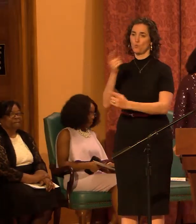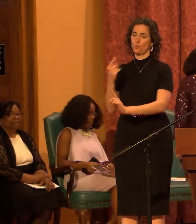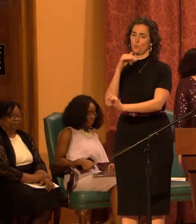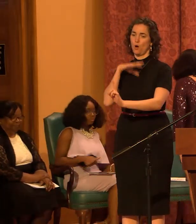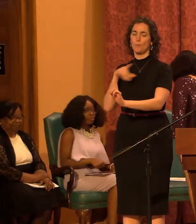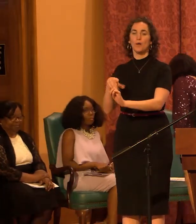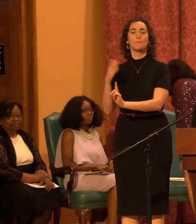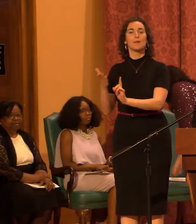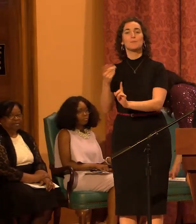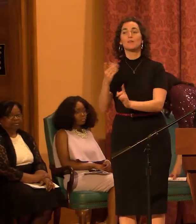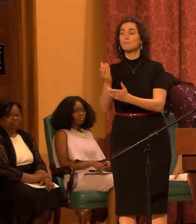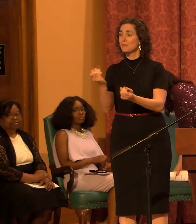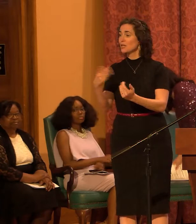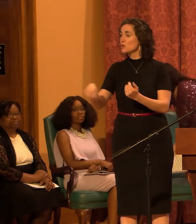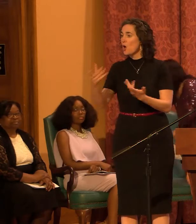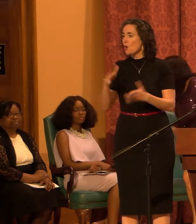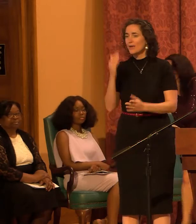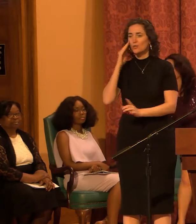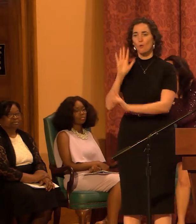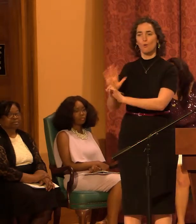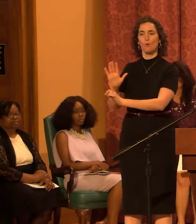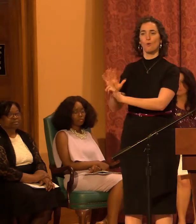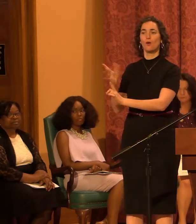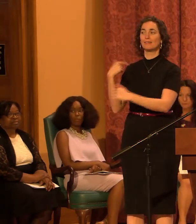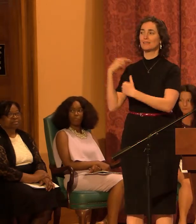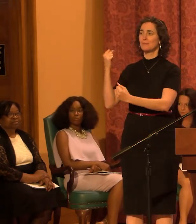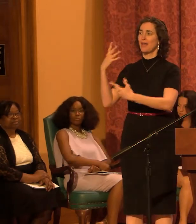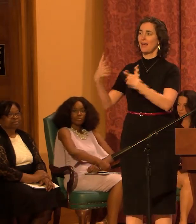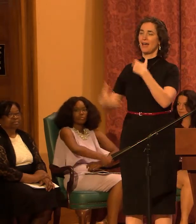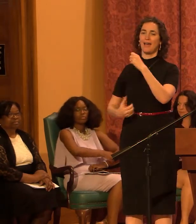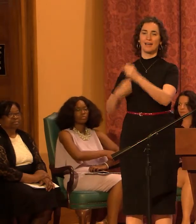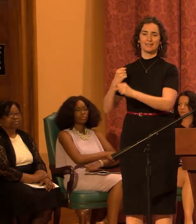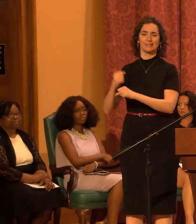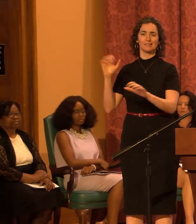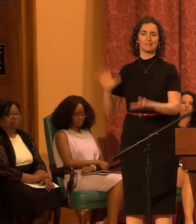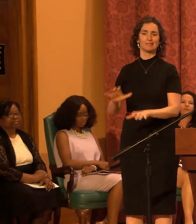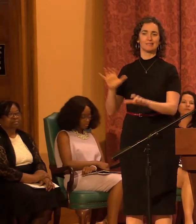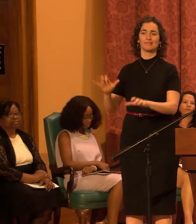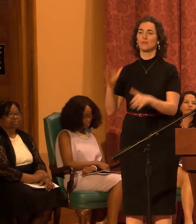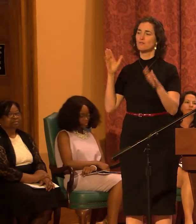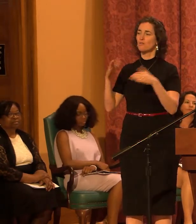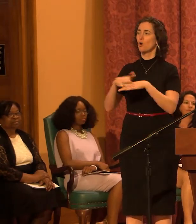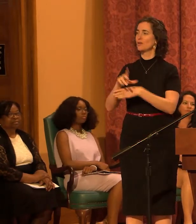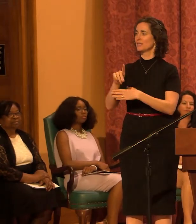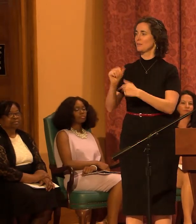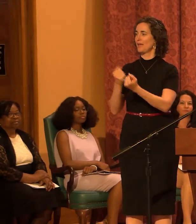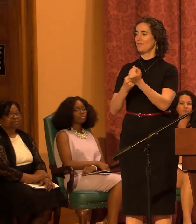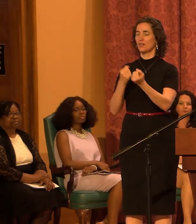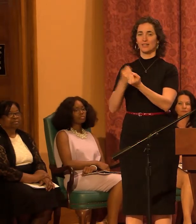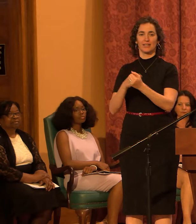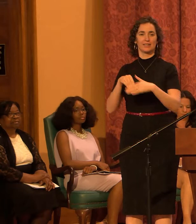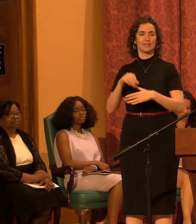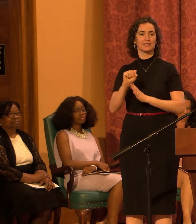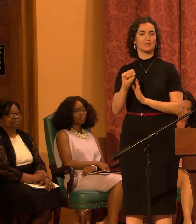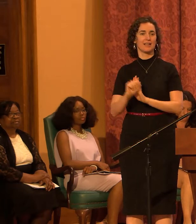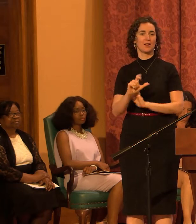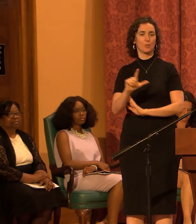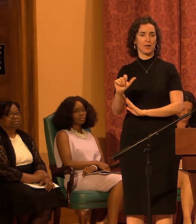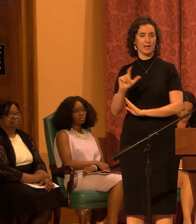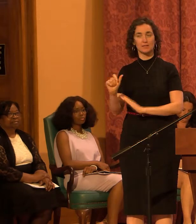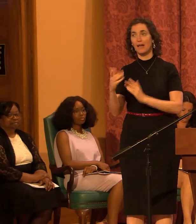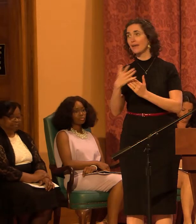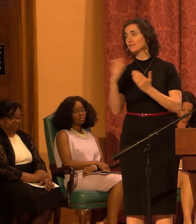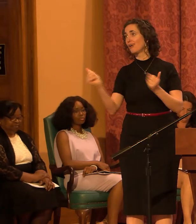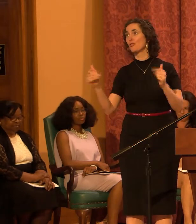you may already know from her long tenure for disability advocacy in the state of Louisiana and